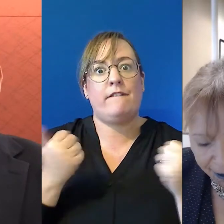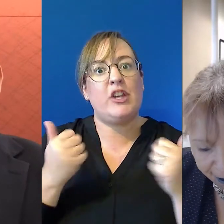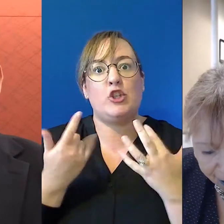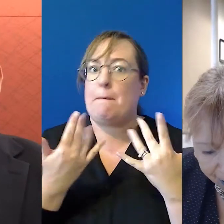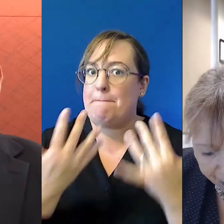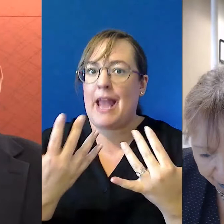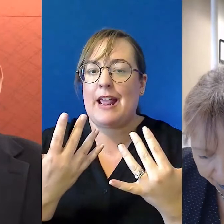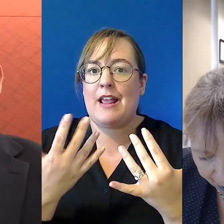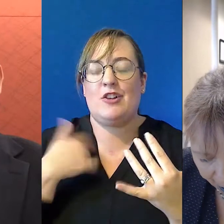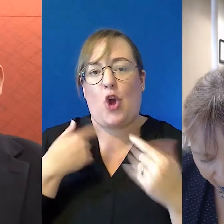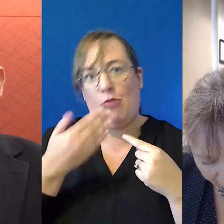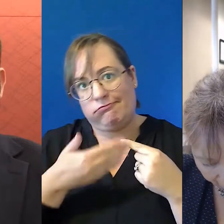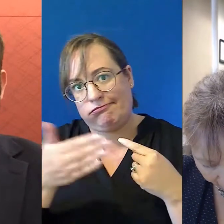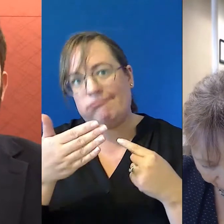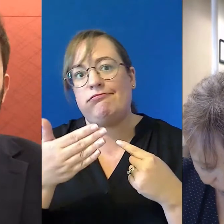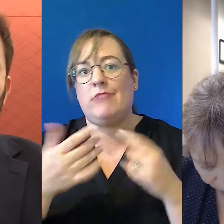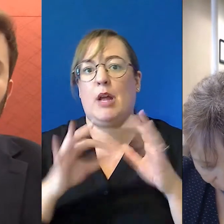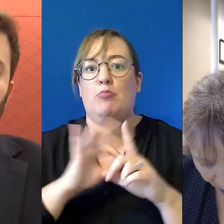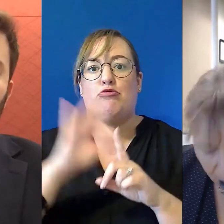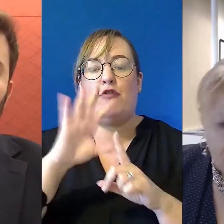since 1986.